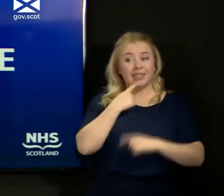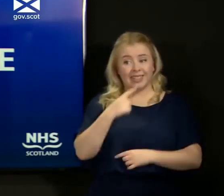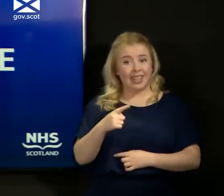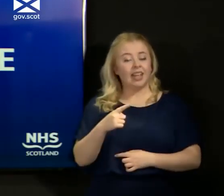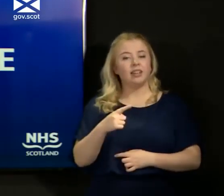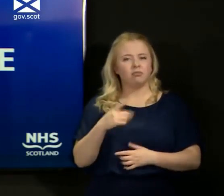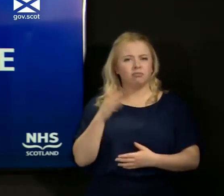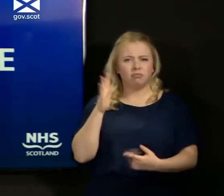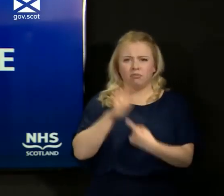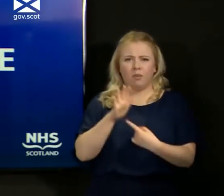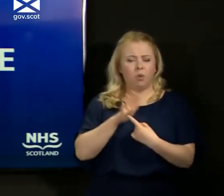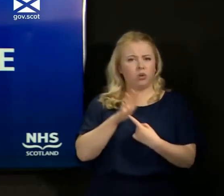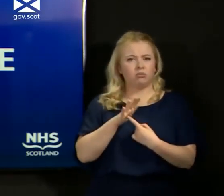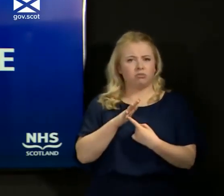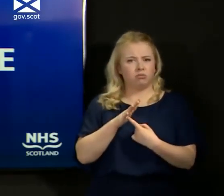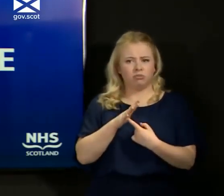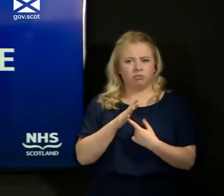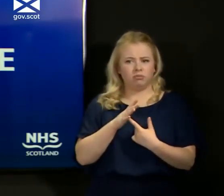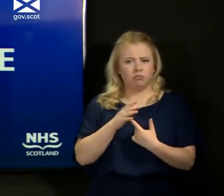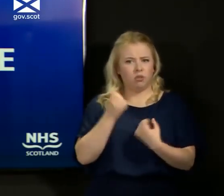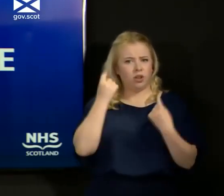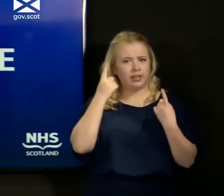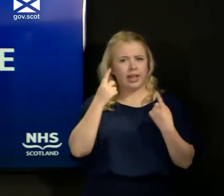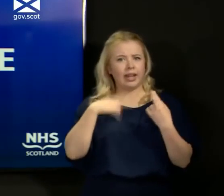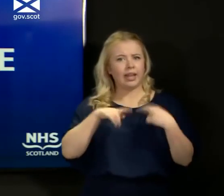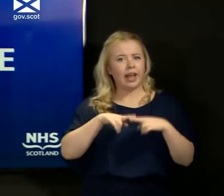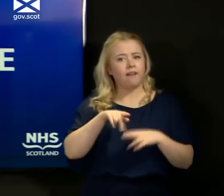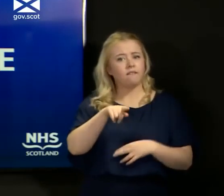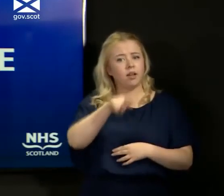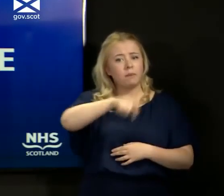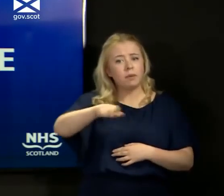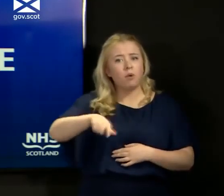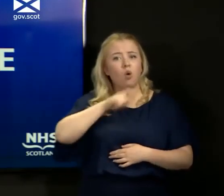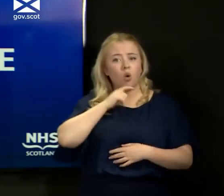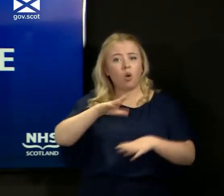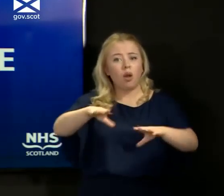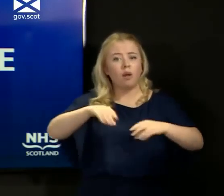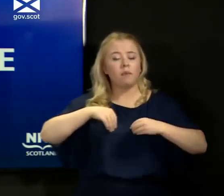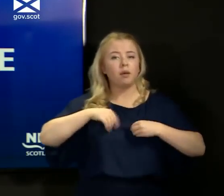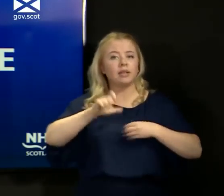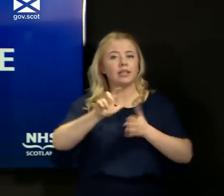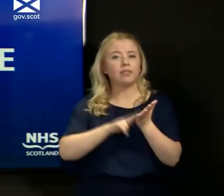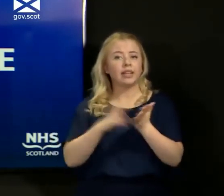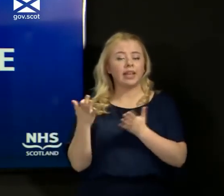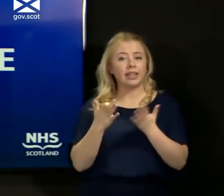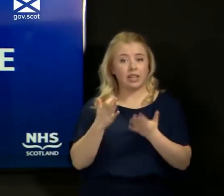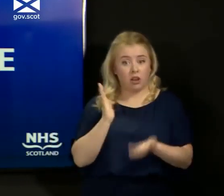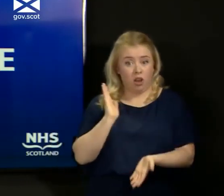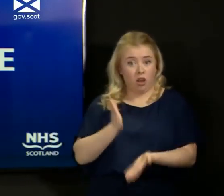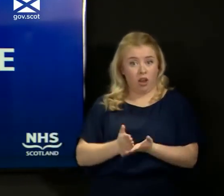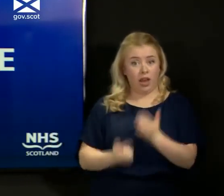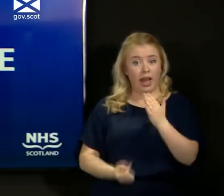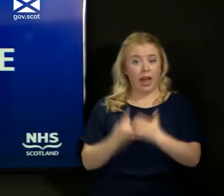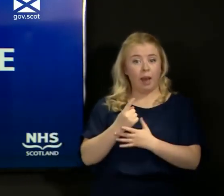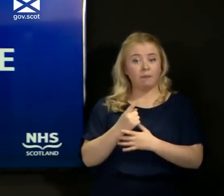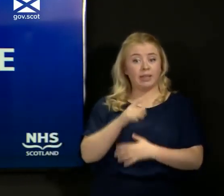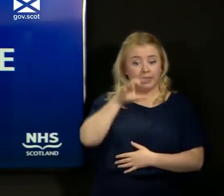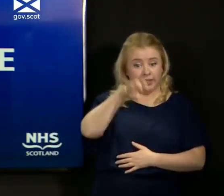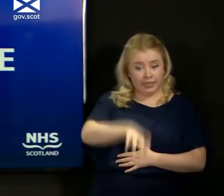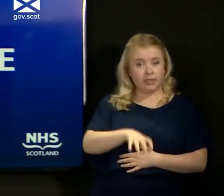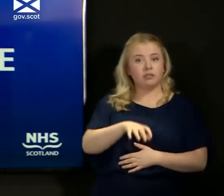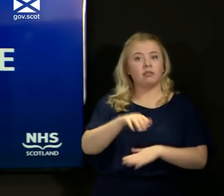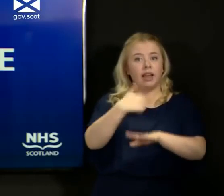it's really important that we understand whether these infections that you refer to were infections which were communicated within that